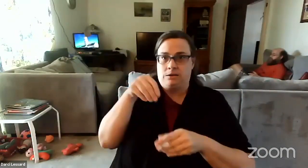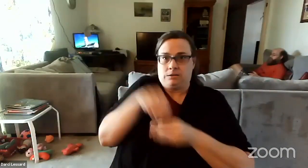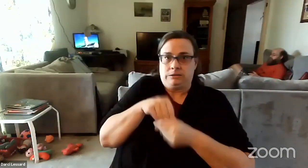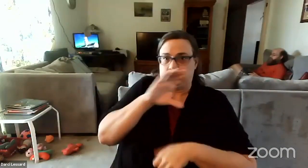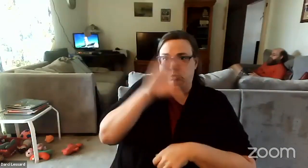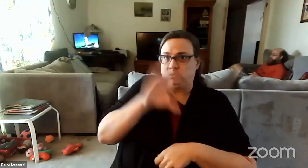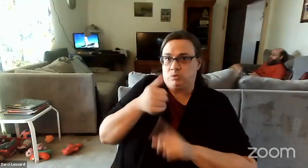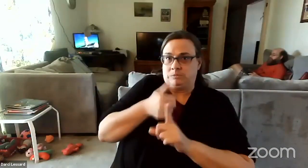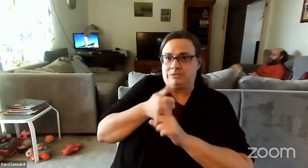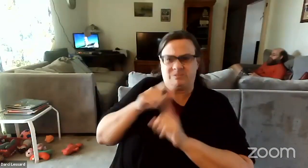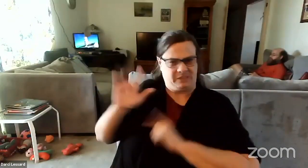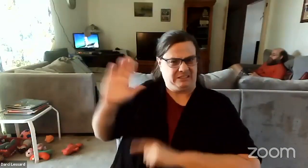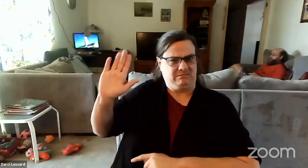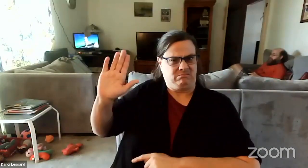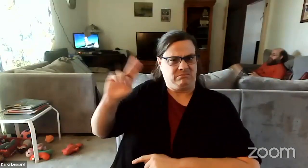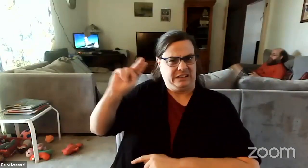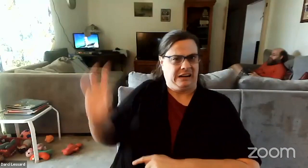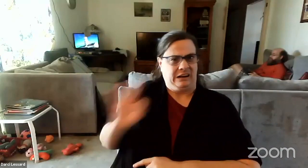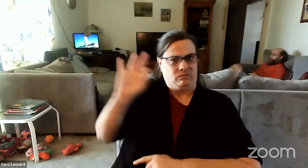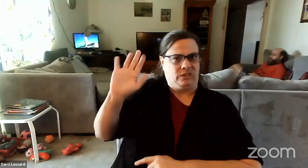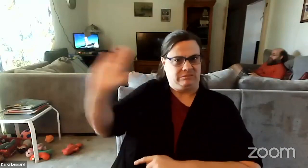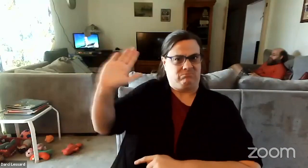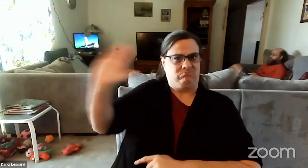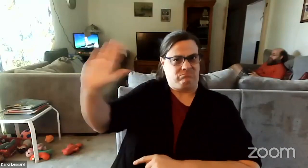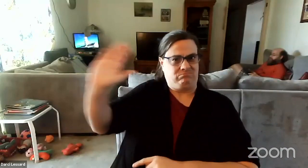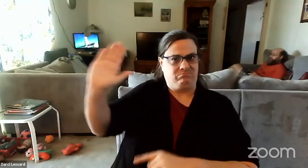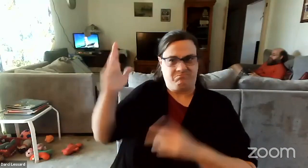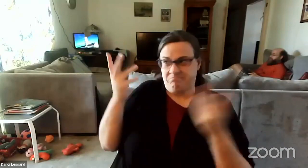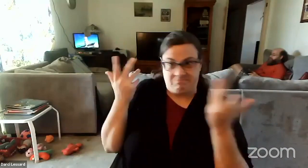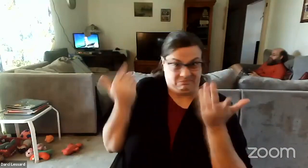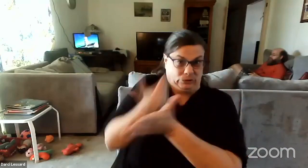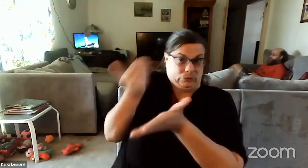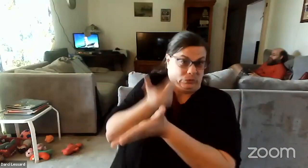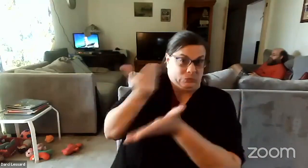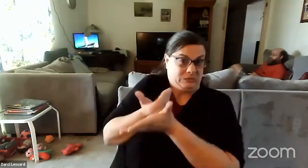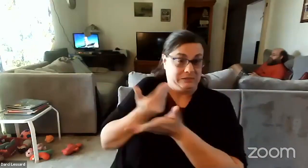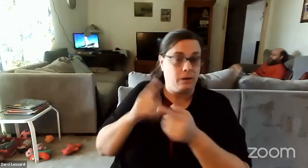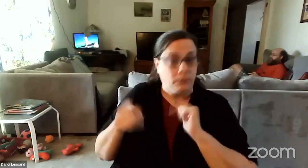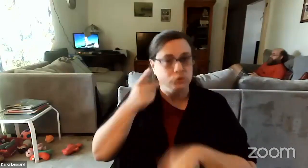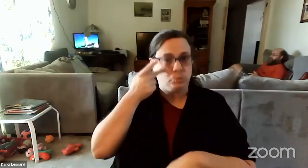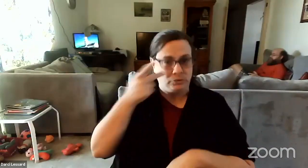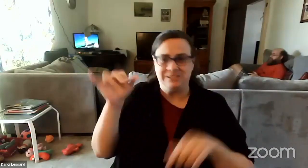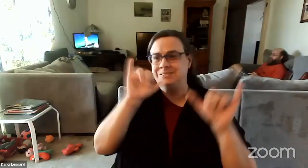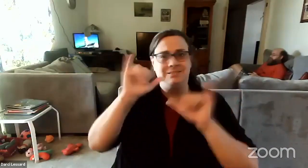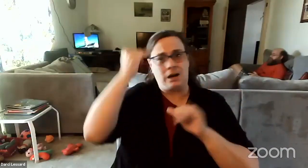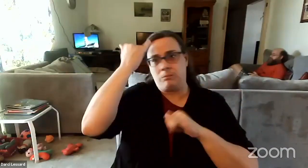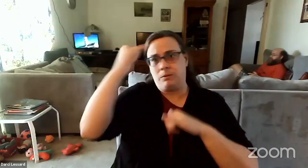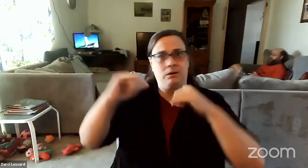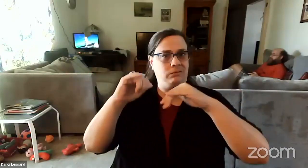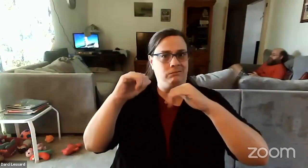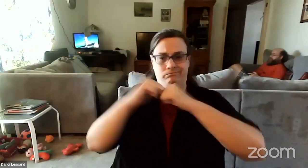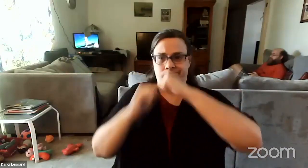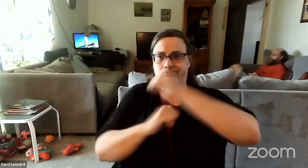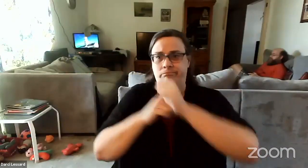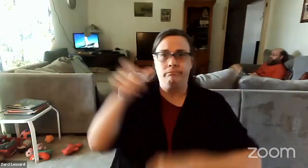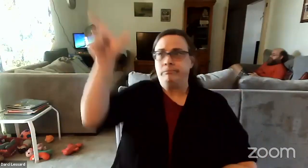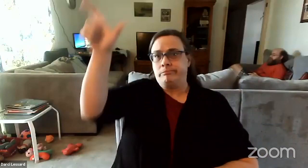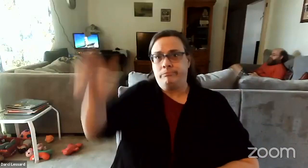through a concept much like Zoom, a different platform, but similar concept, and it's very, very new.